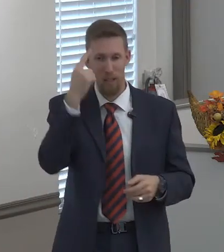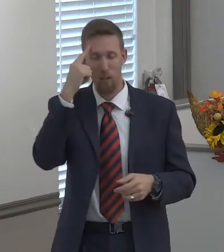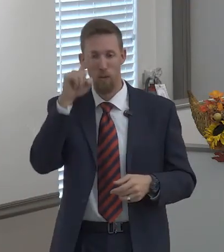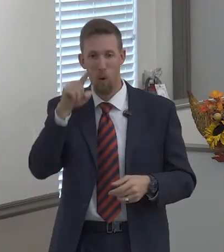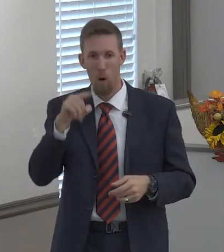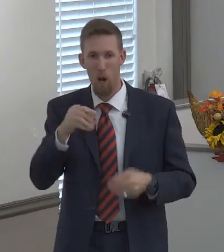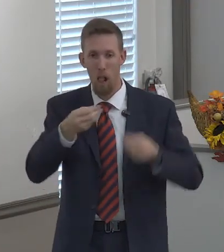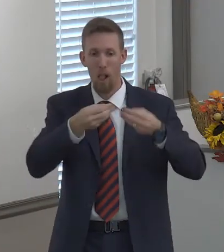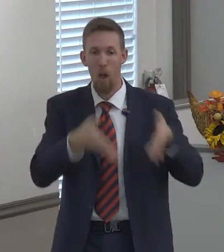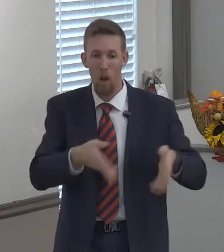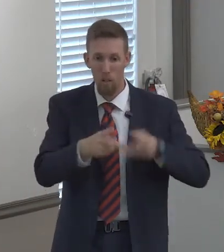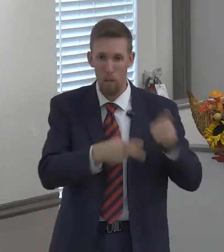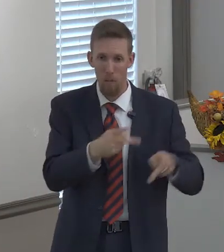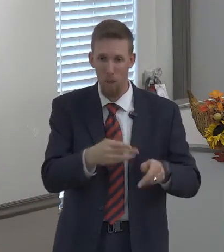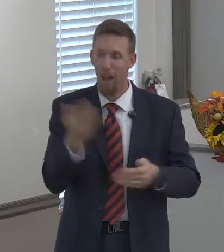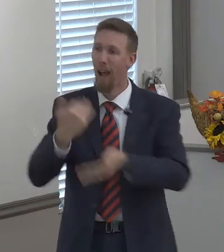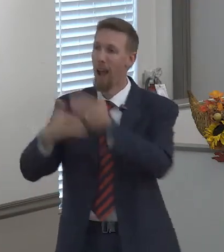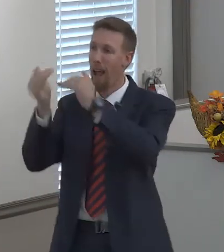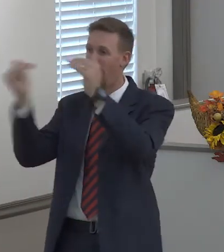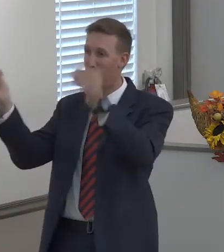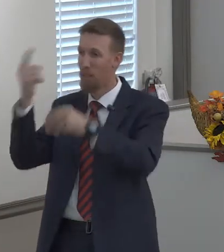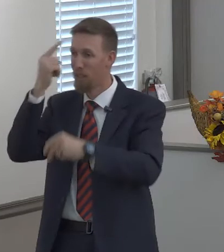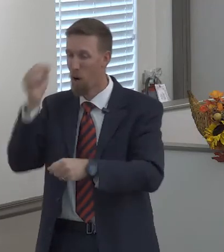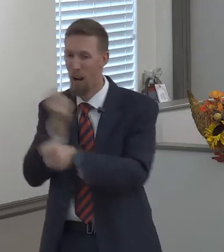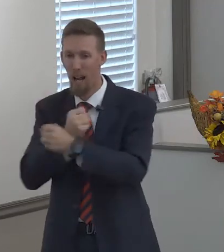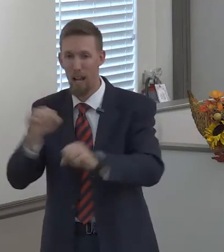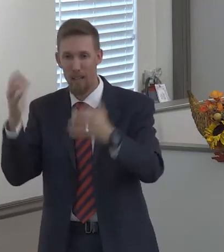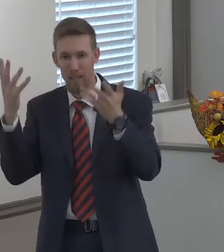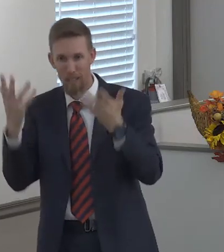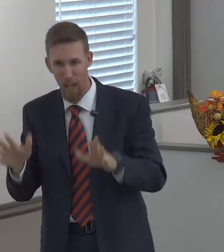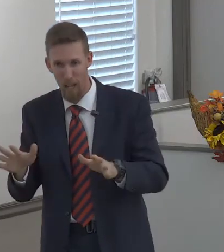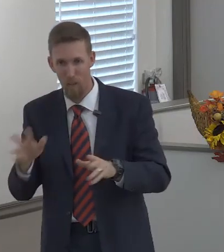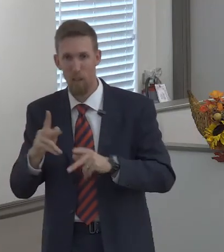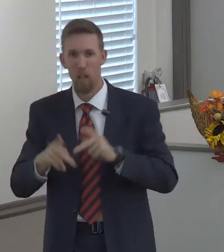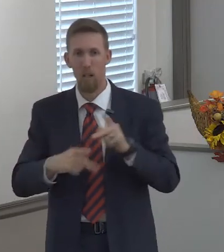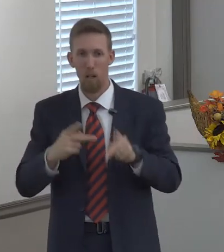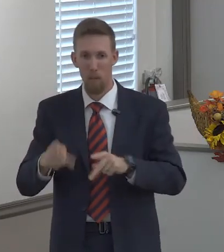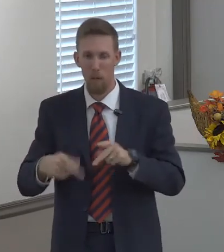be involved in life, and I can still have God be first. I can do that.